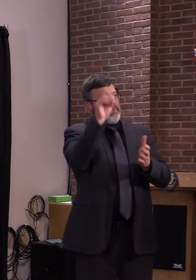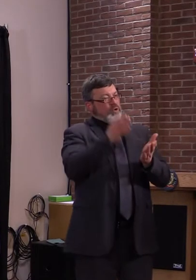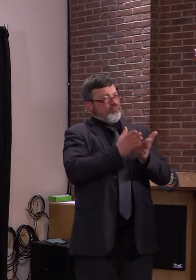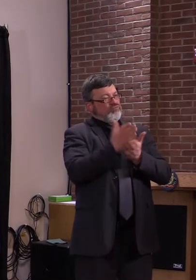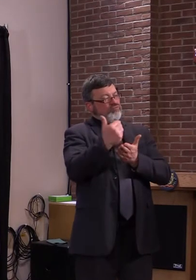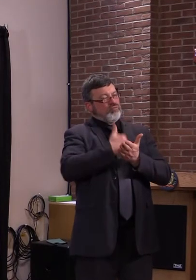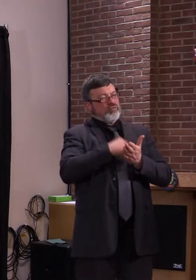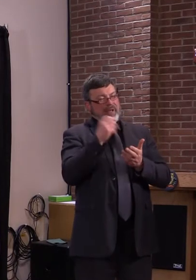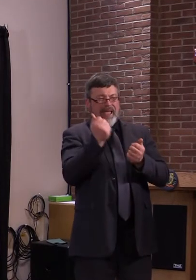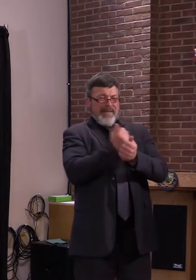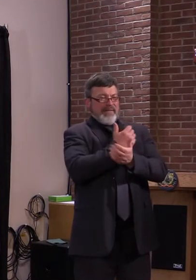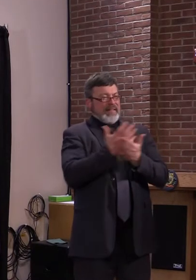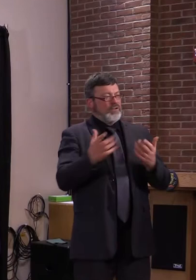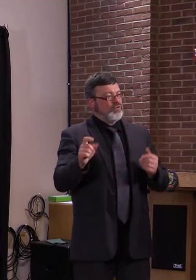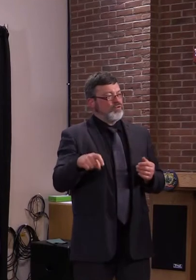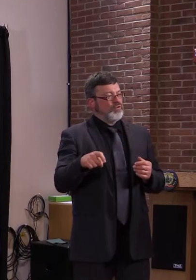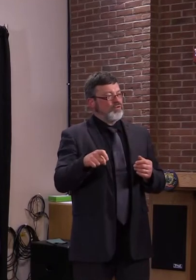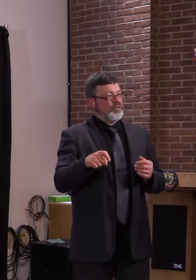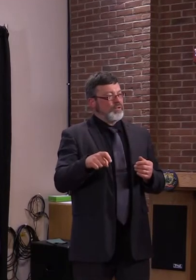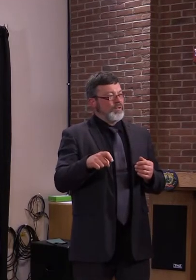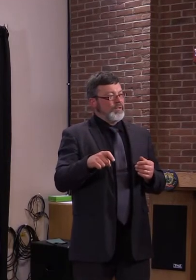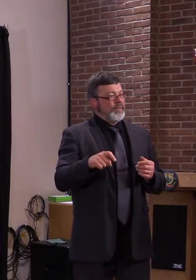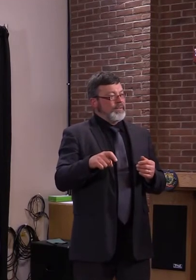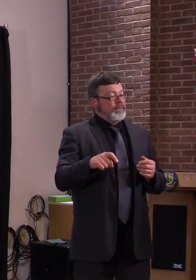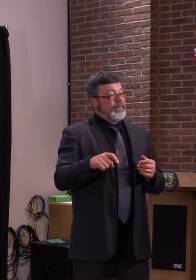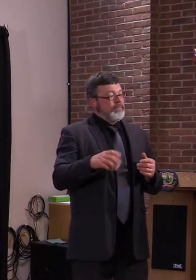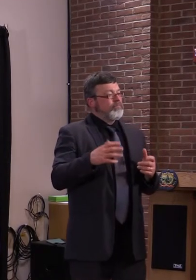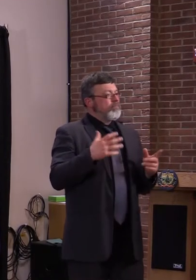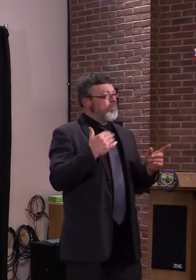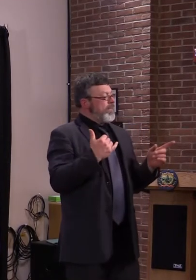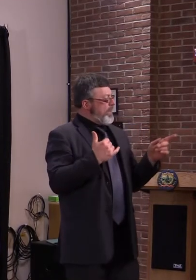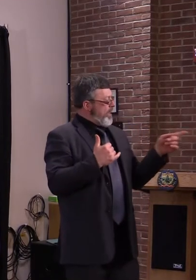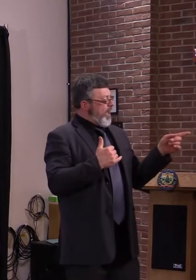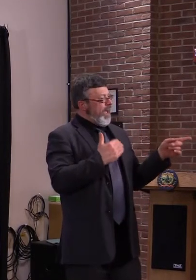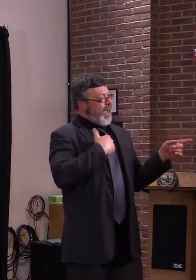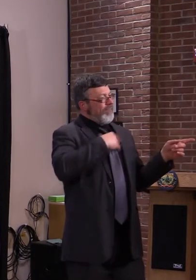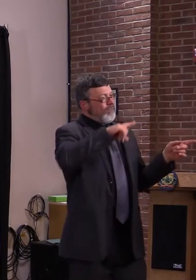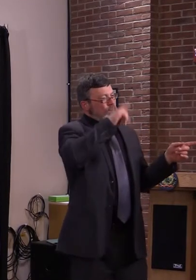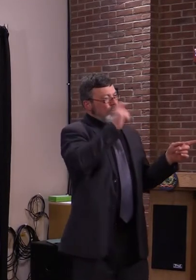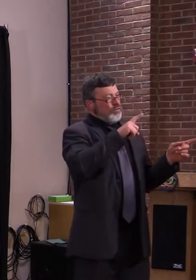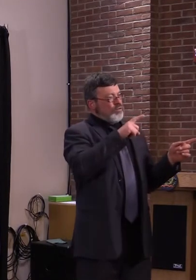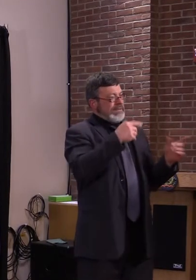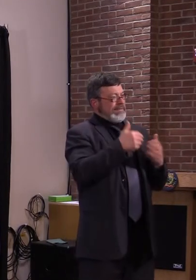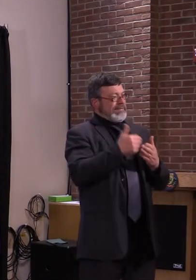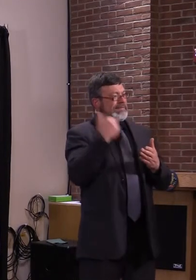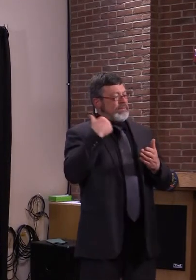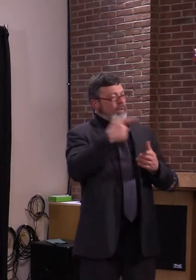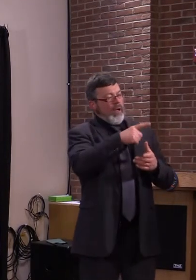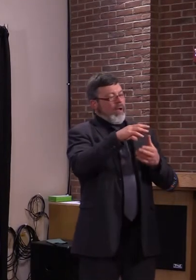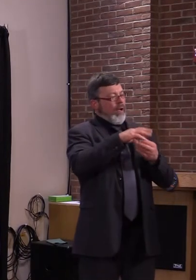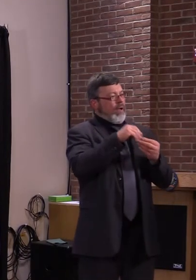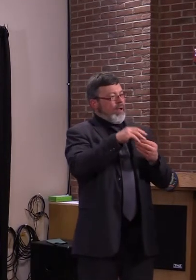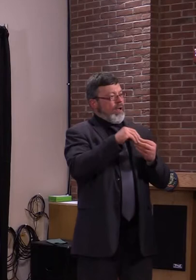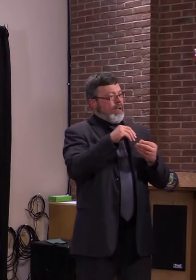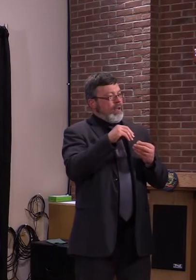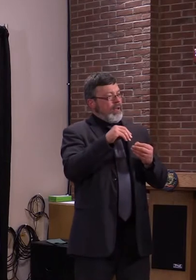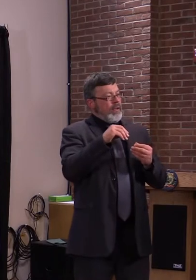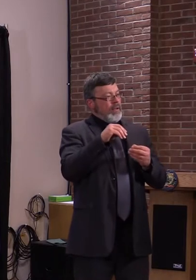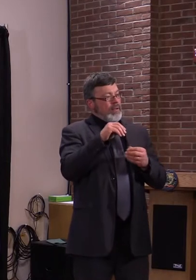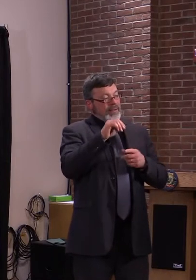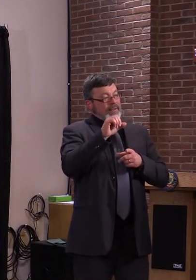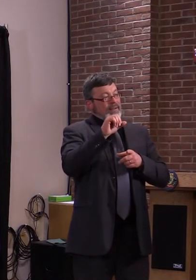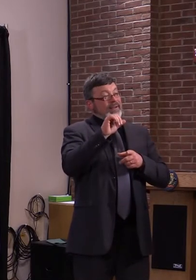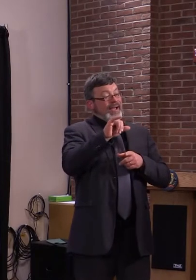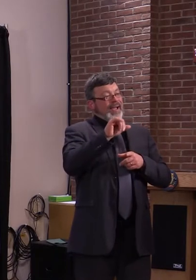Right. As well, I wanted to go back to the S-30. I meant to mention that S-30 would have